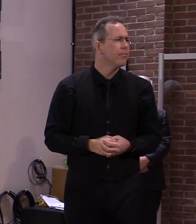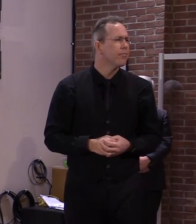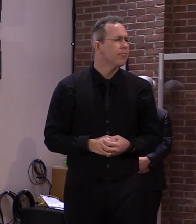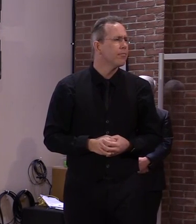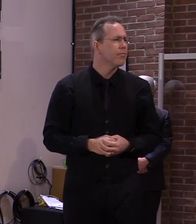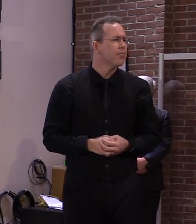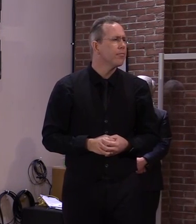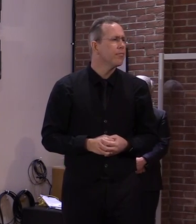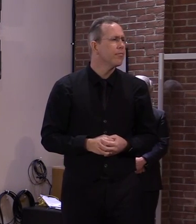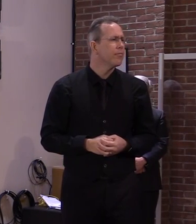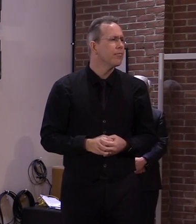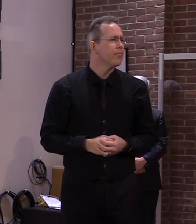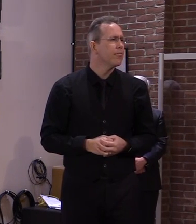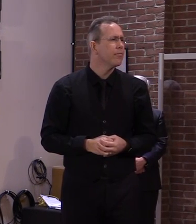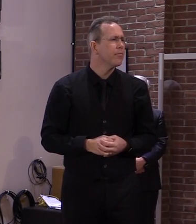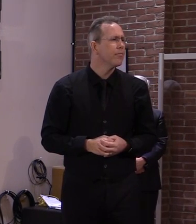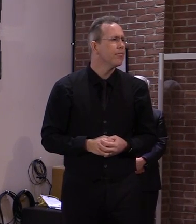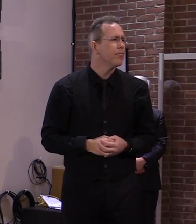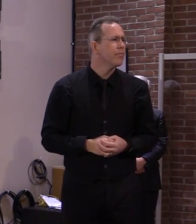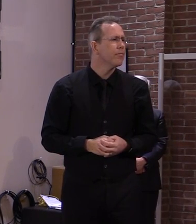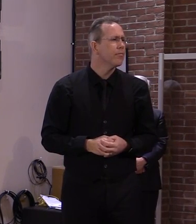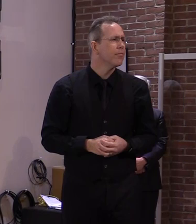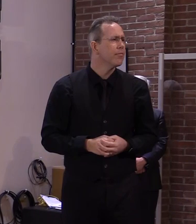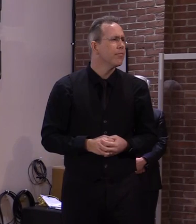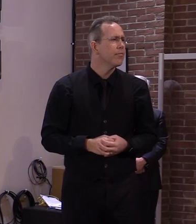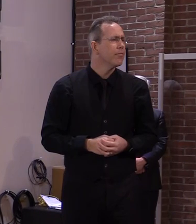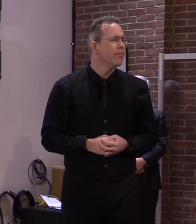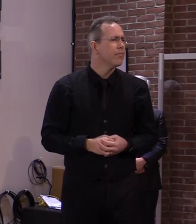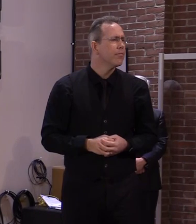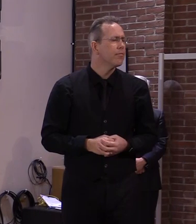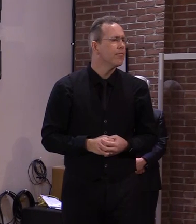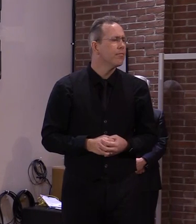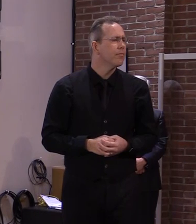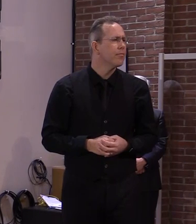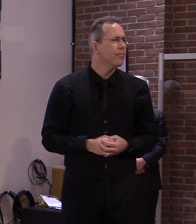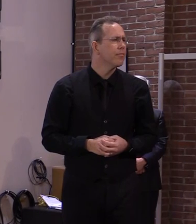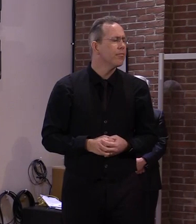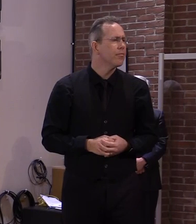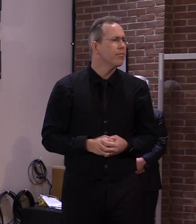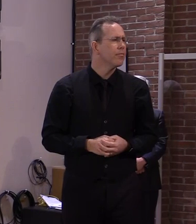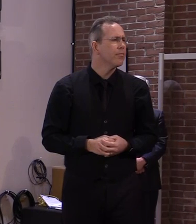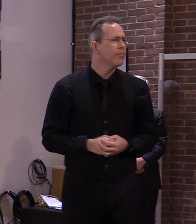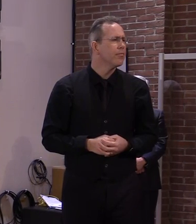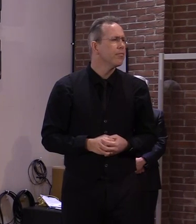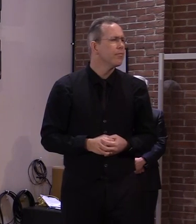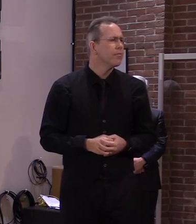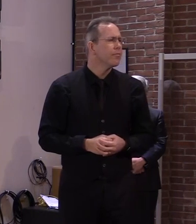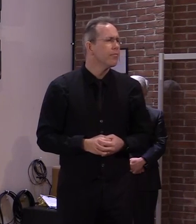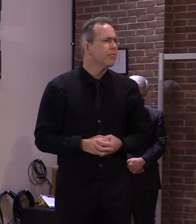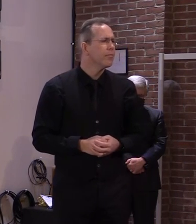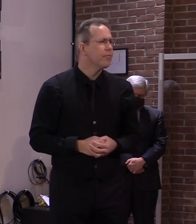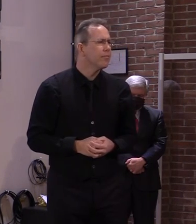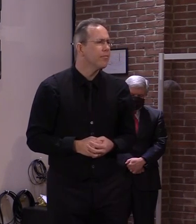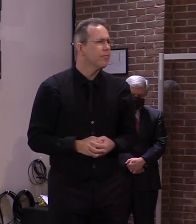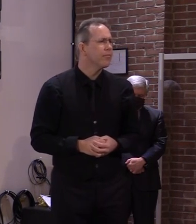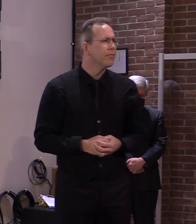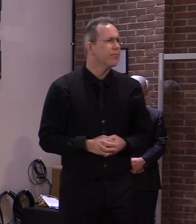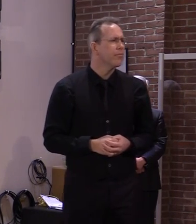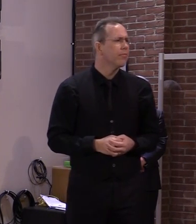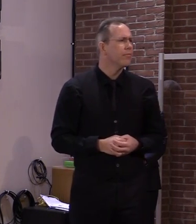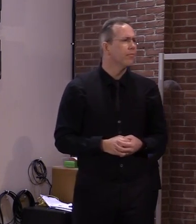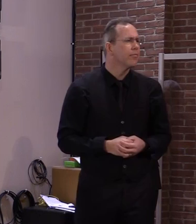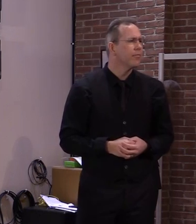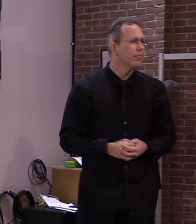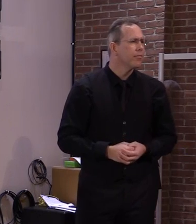Is your administration, I know because it's a different branch of government, is your administration in touch with the Attorney